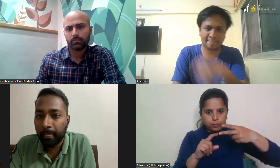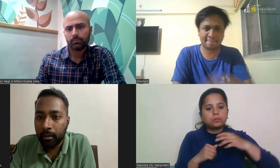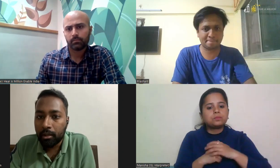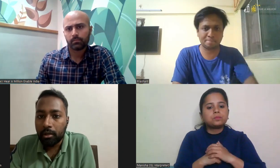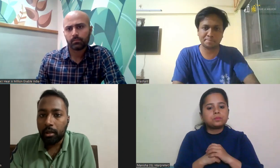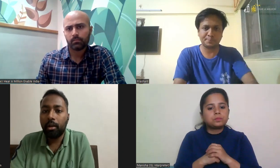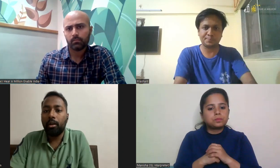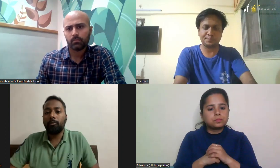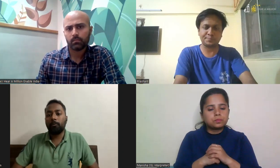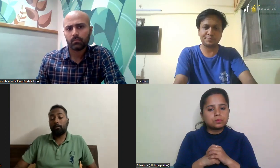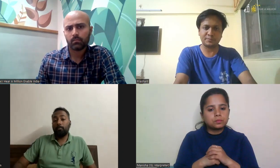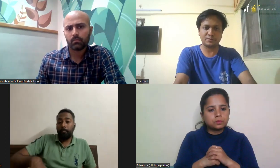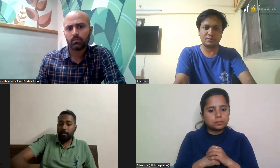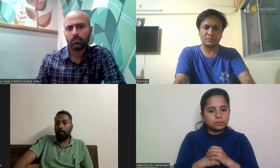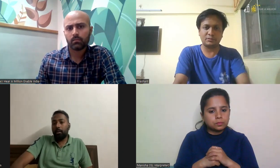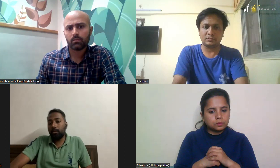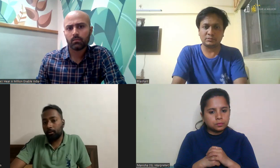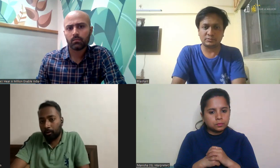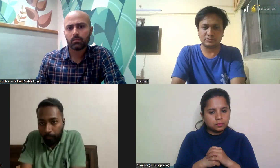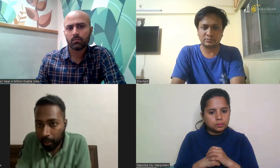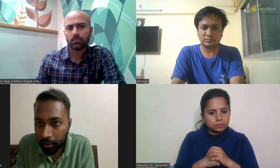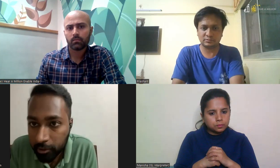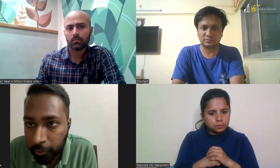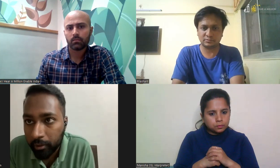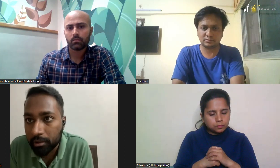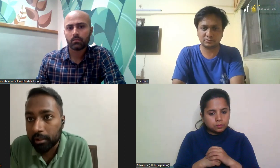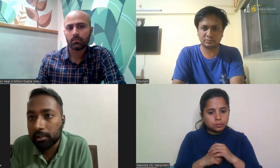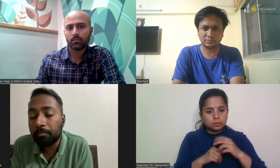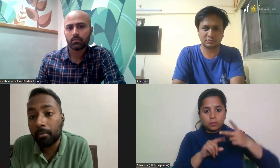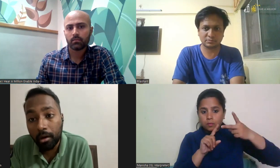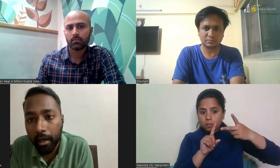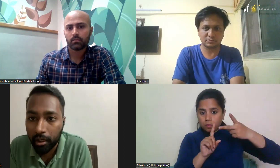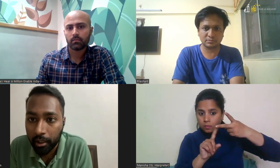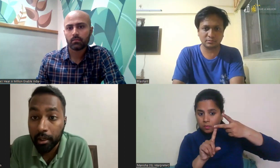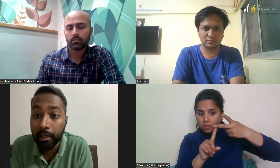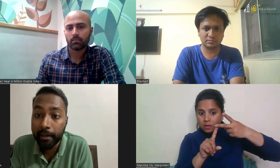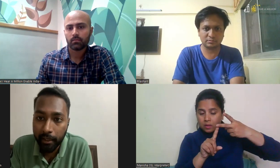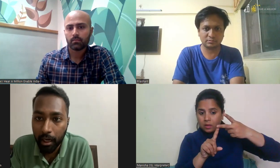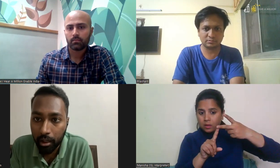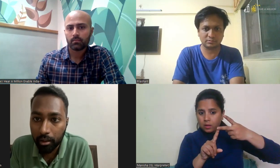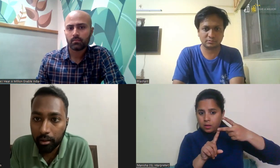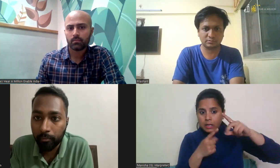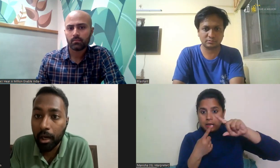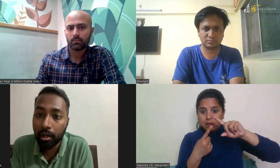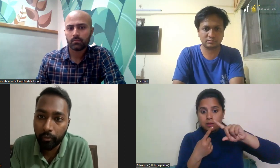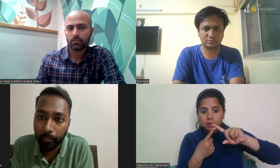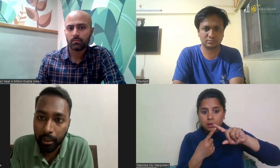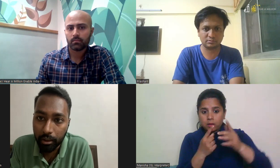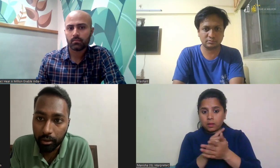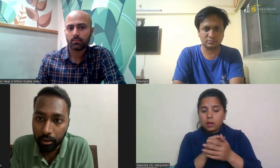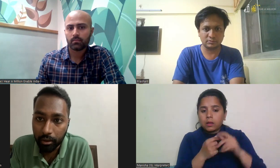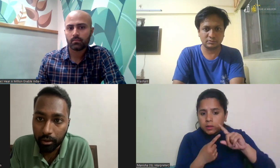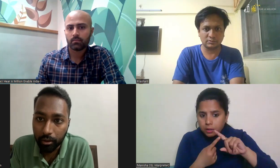right? So basically, third party insurance is mandatory in India by